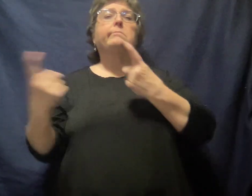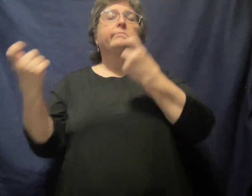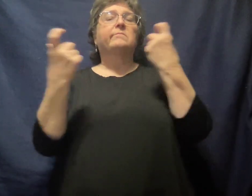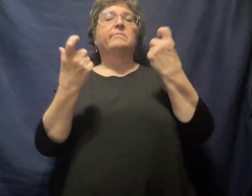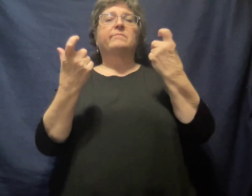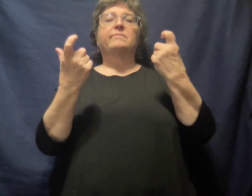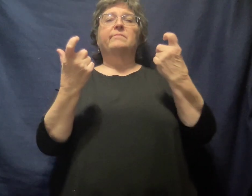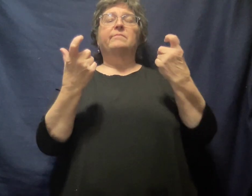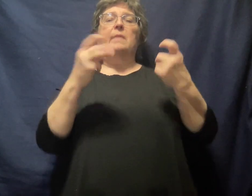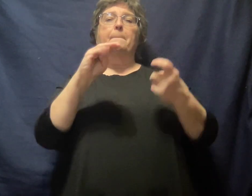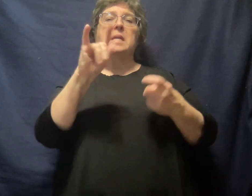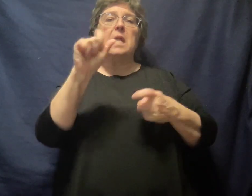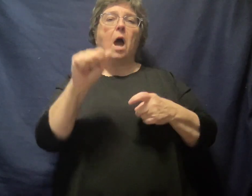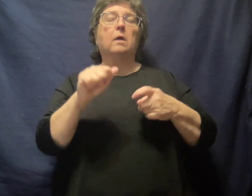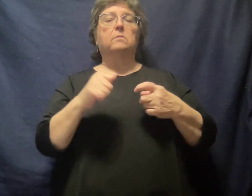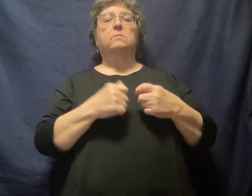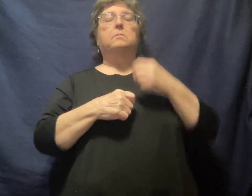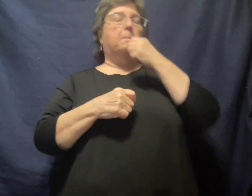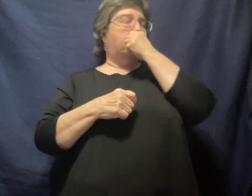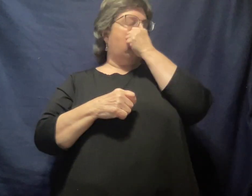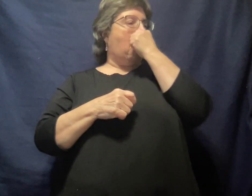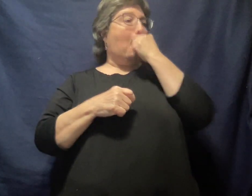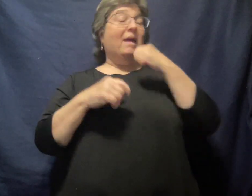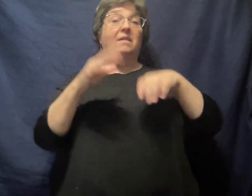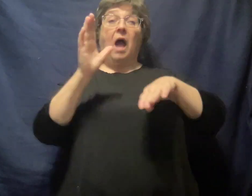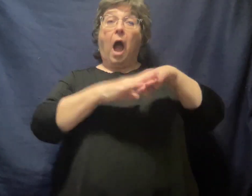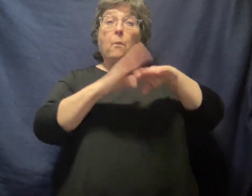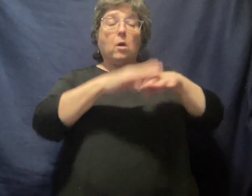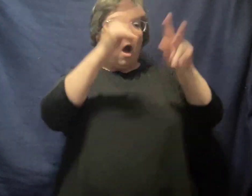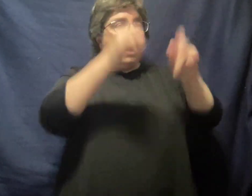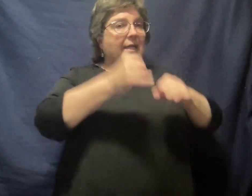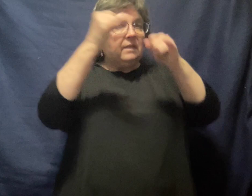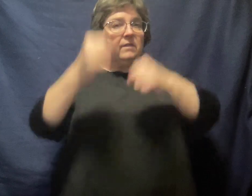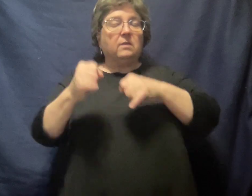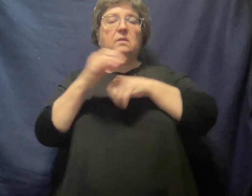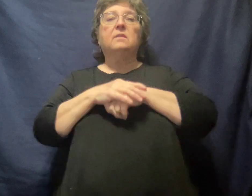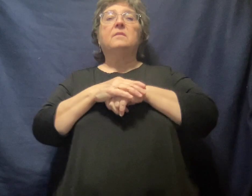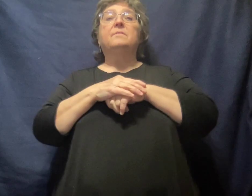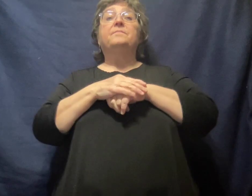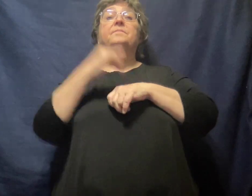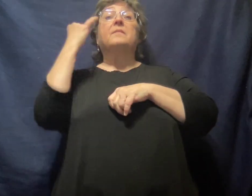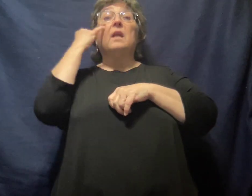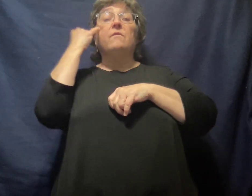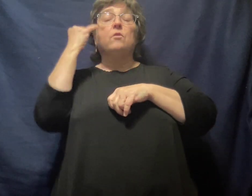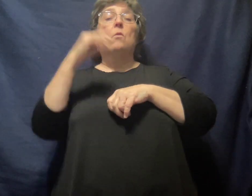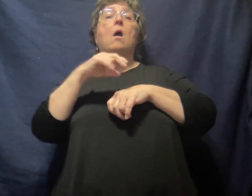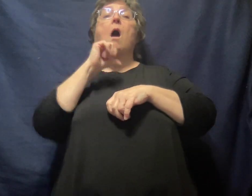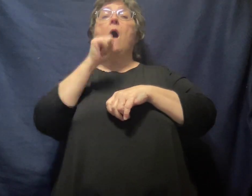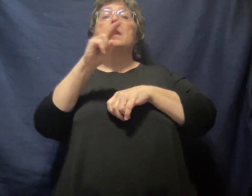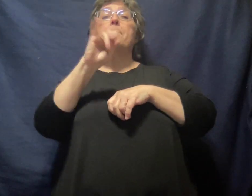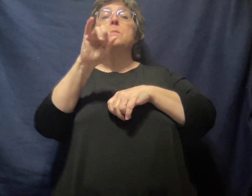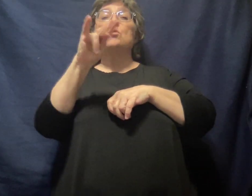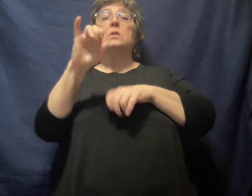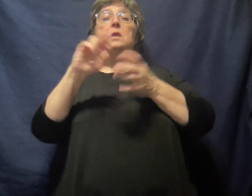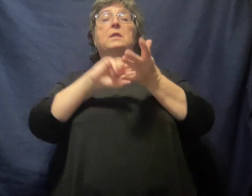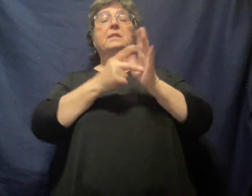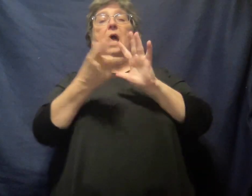members of the media. I will call each one individually. If you could unmute yourself. We'll start with